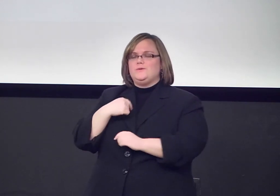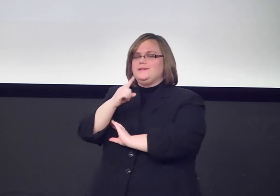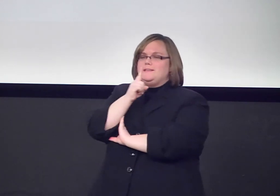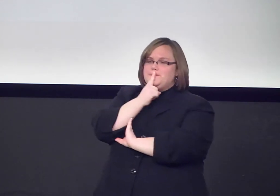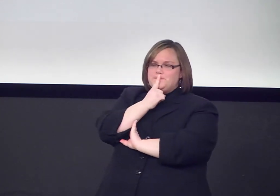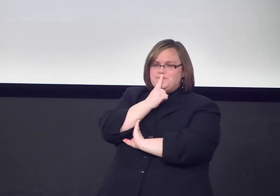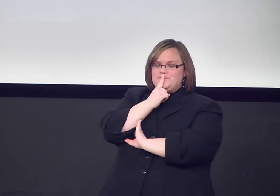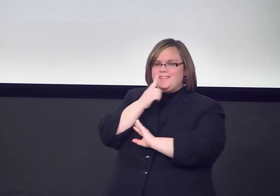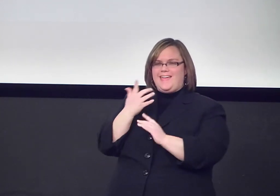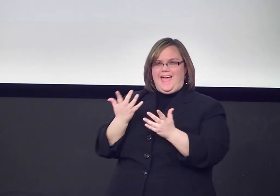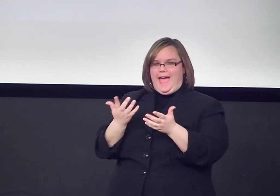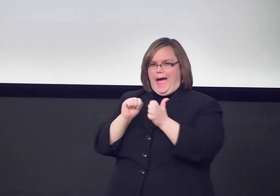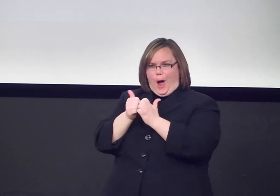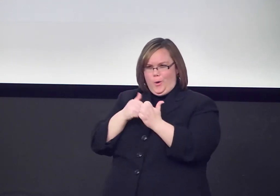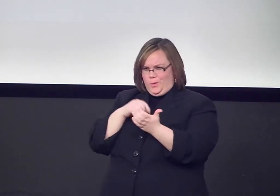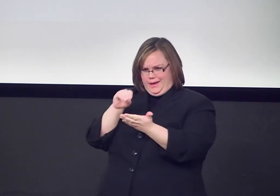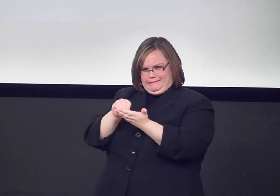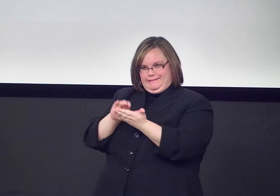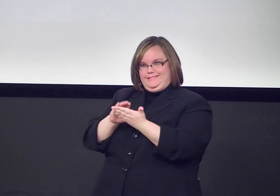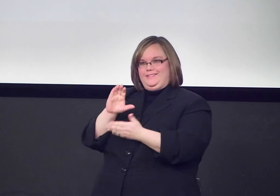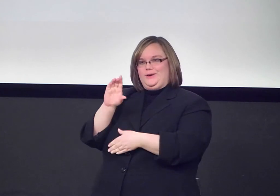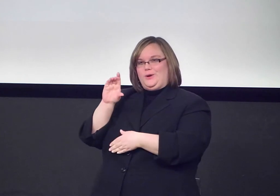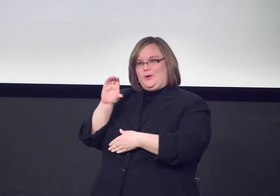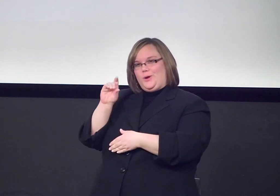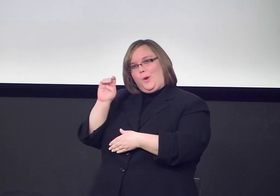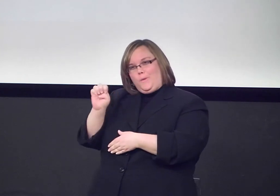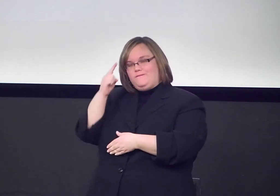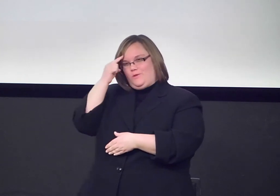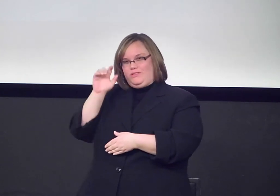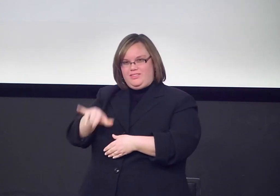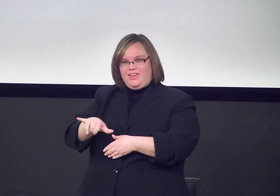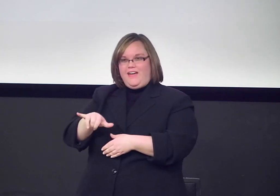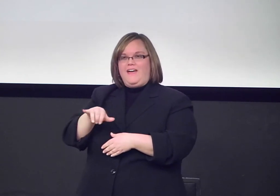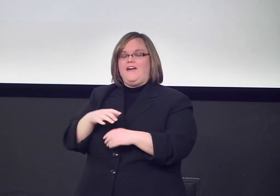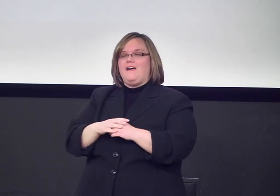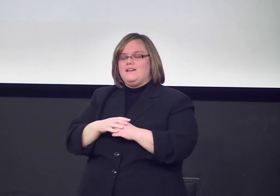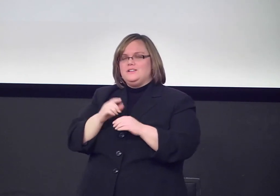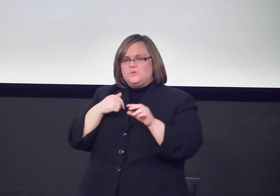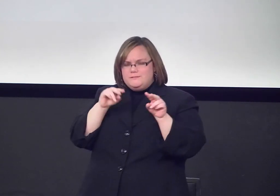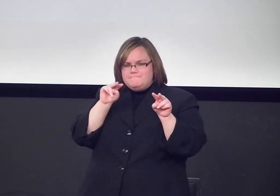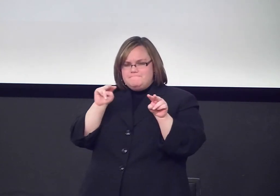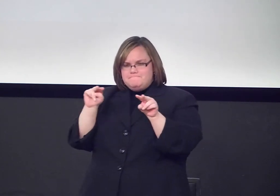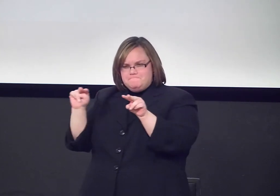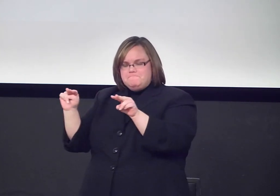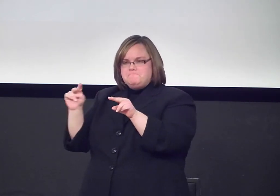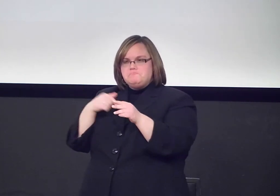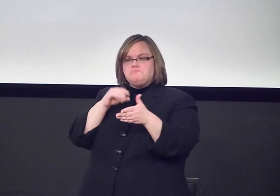8 categories. And I wasn't sure how to code for these